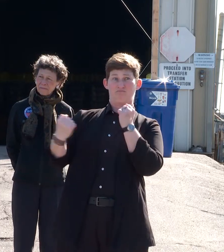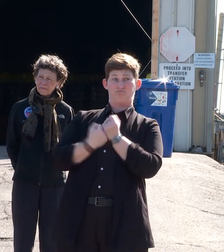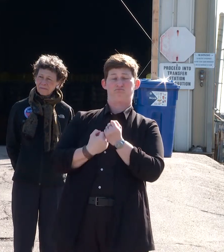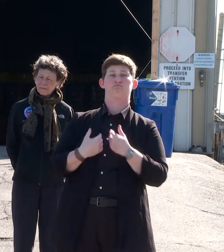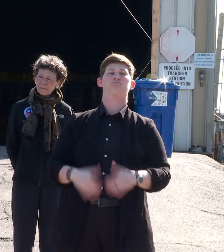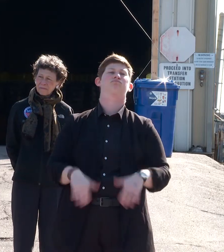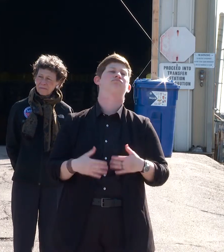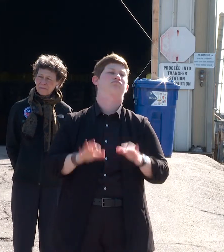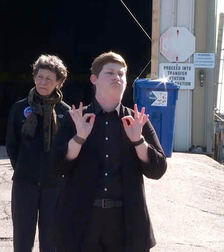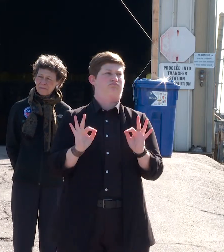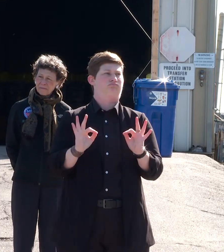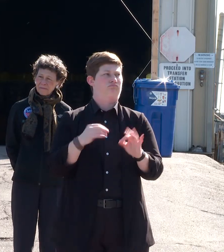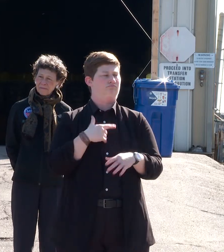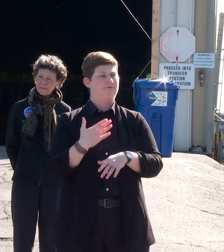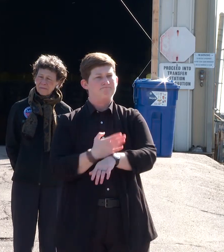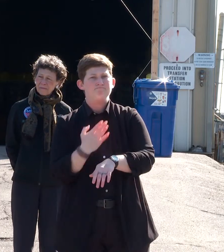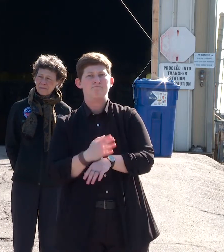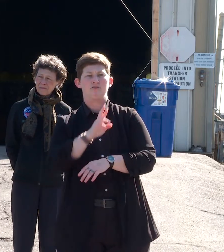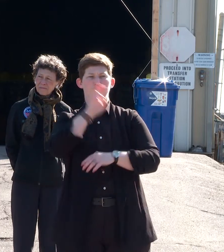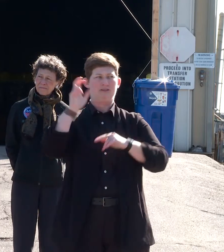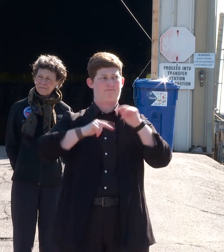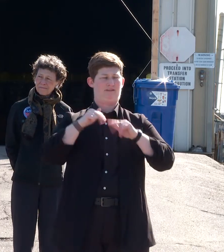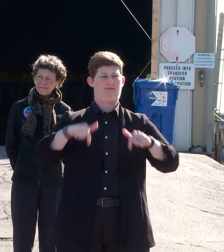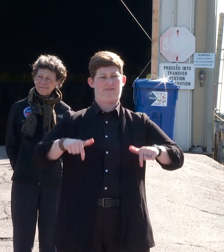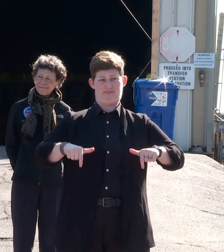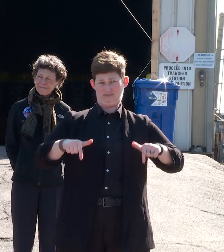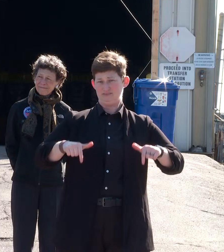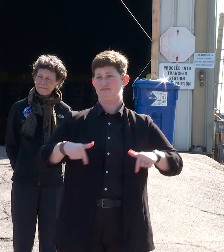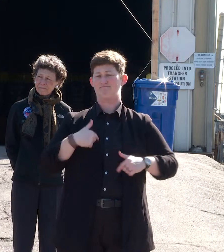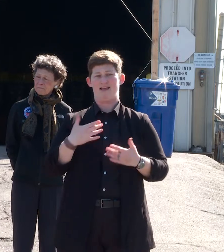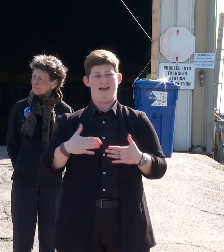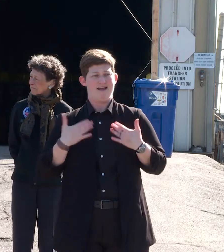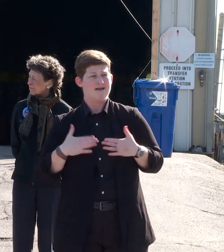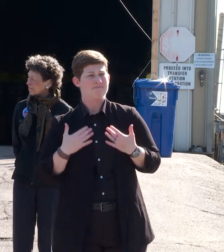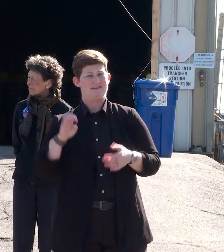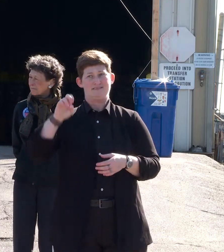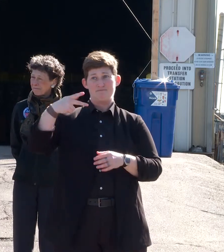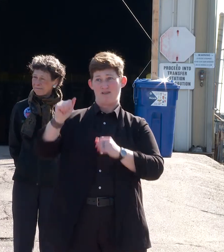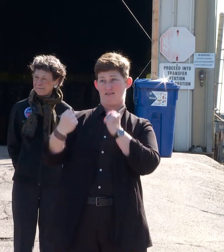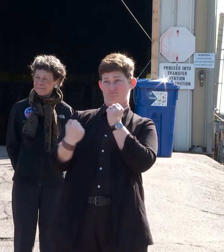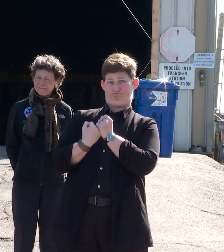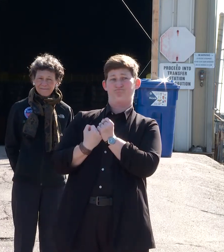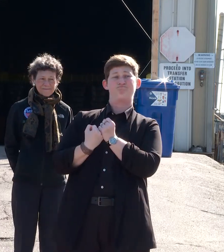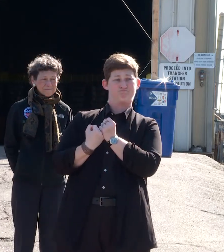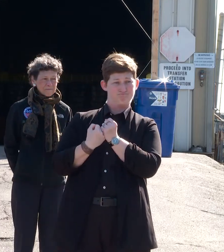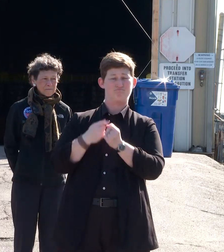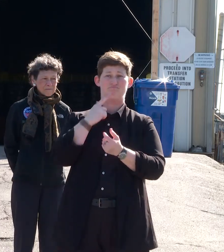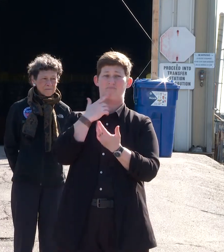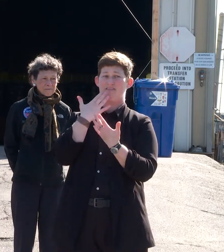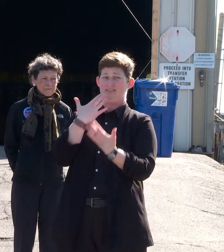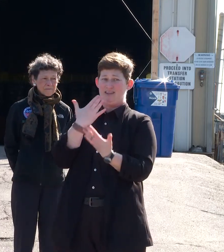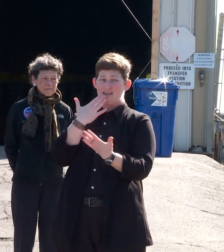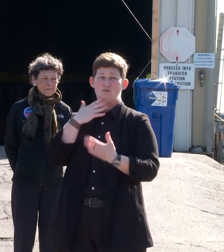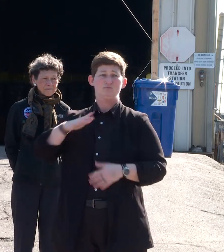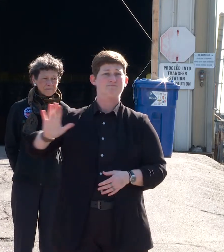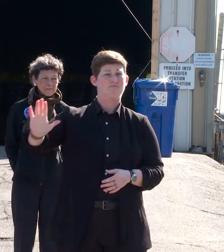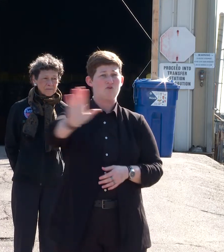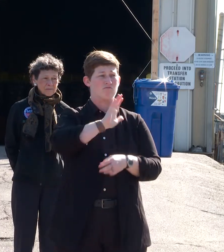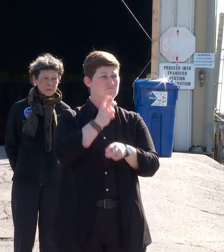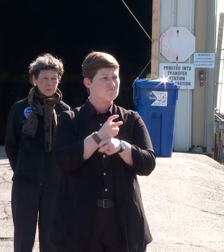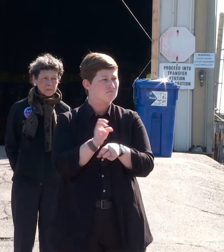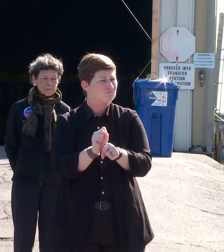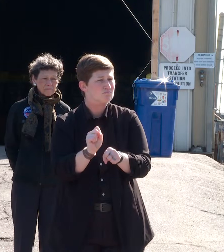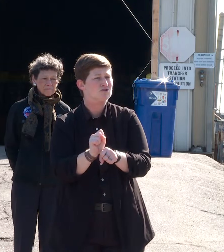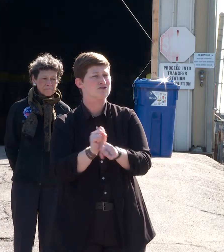So we're very, very pleased and very happy to have the support of EPA. Thank you again for all the work that Rhiannon did from the